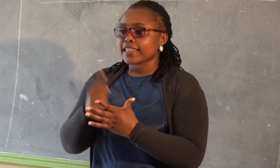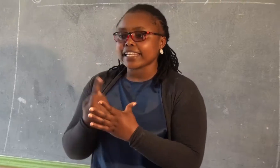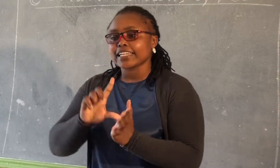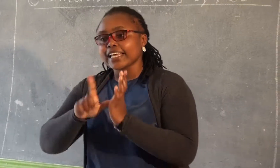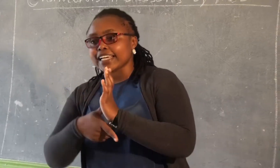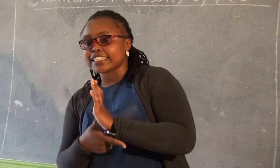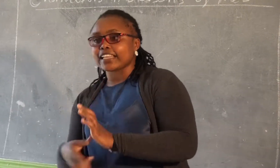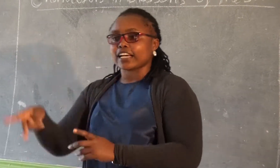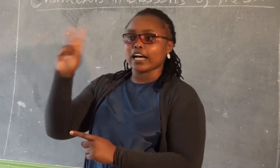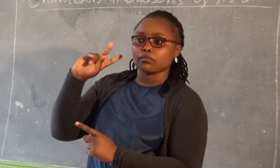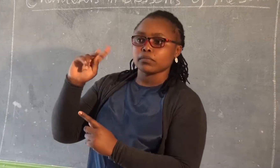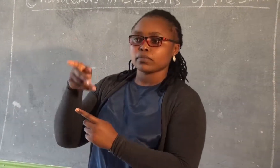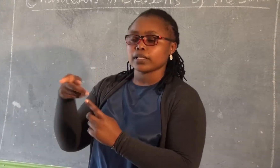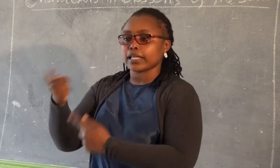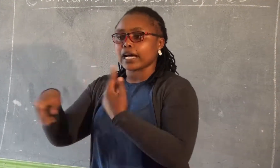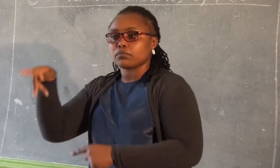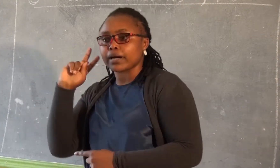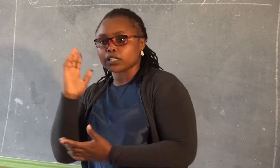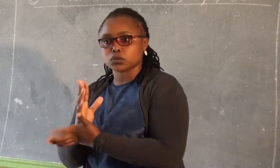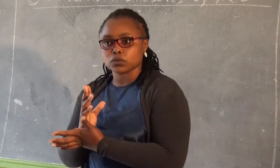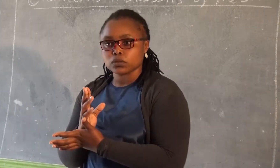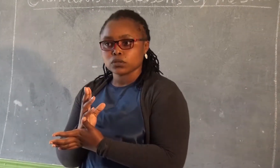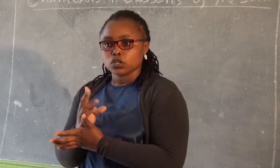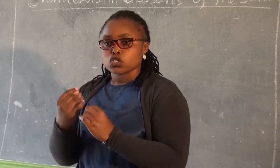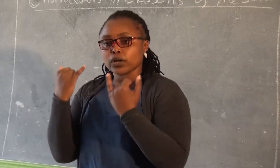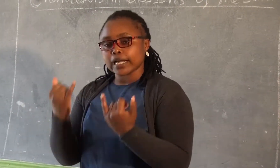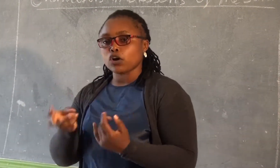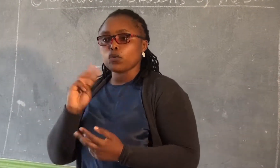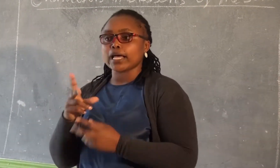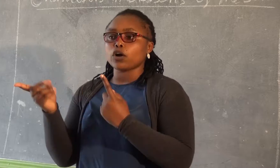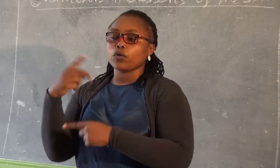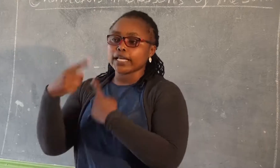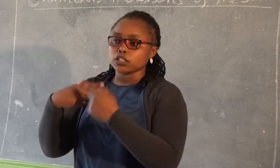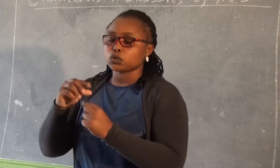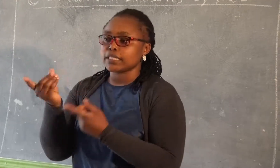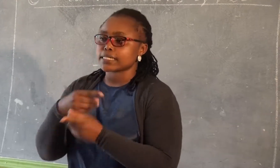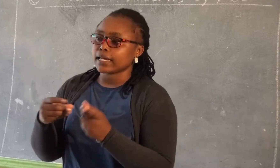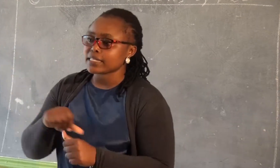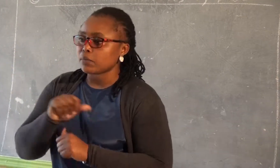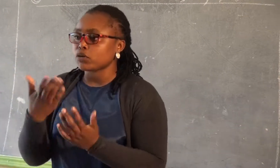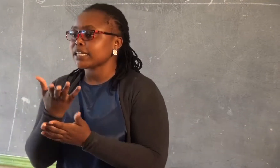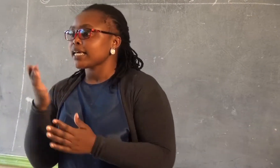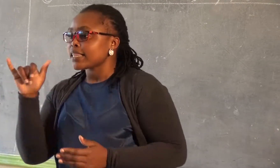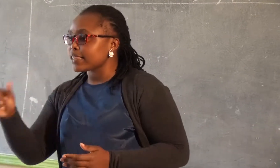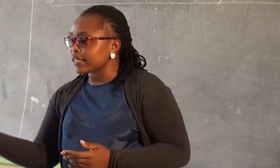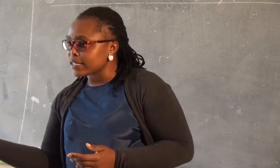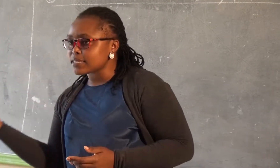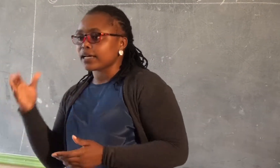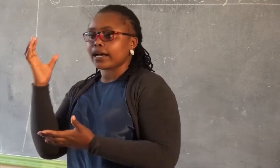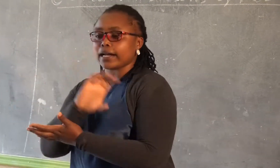then later they come back too. So now we are going to discuss about these